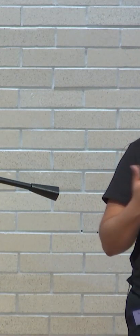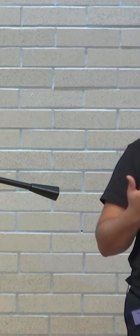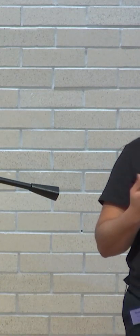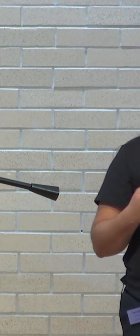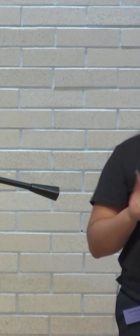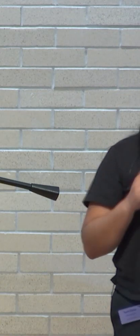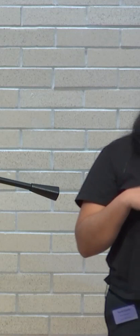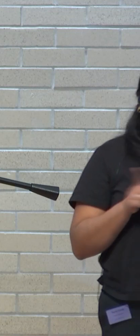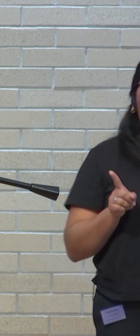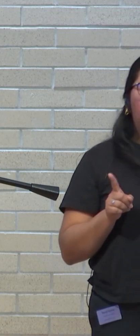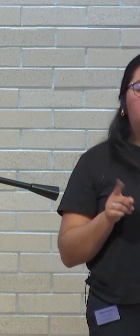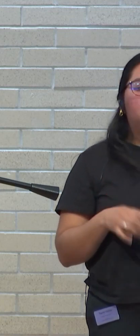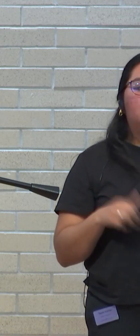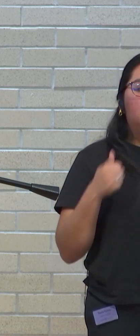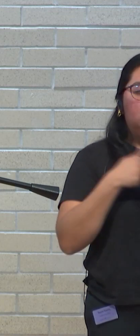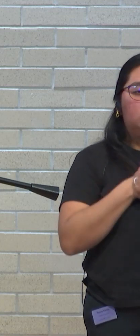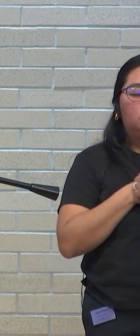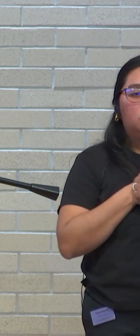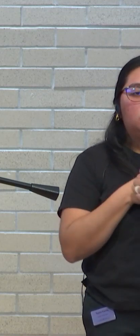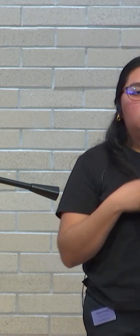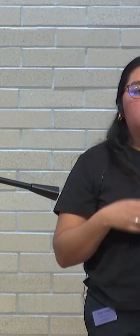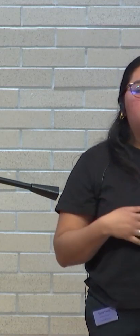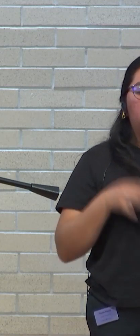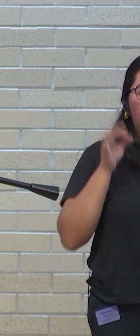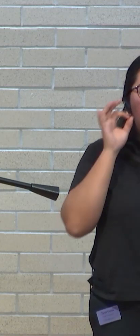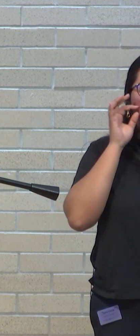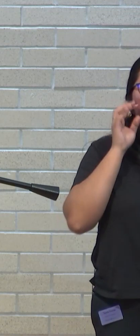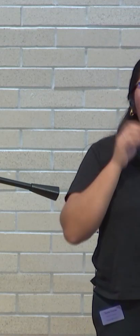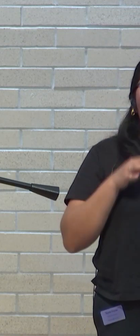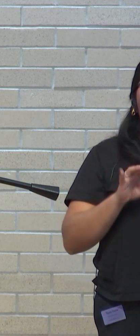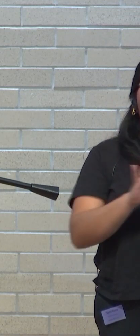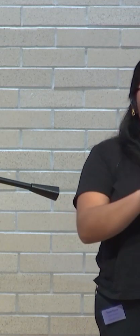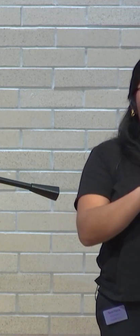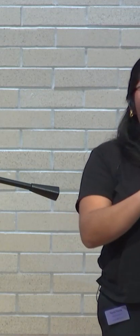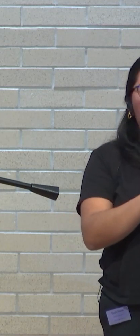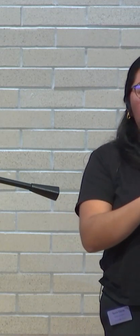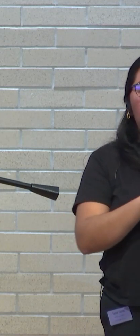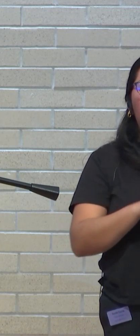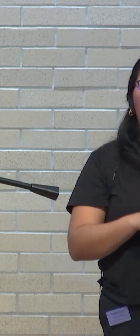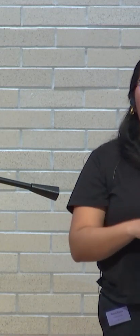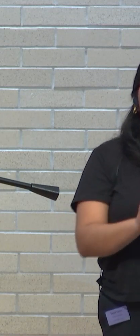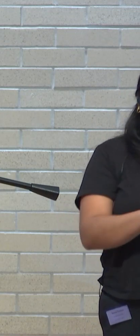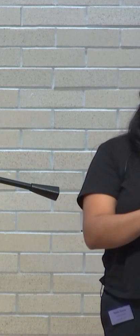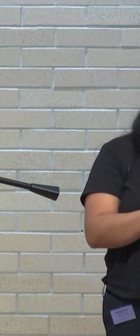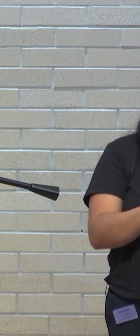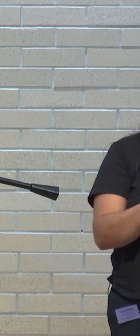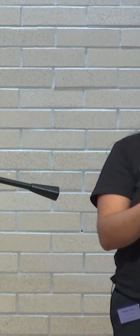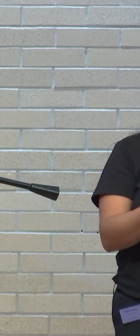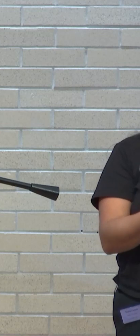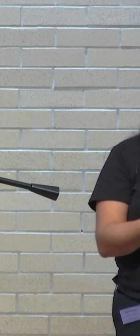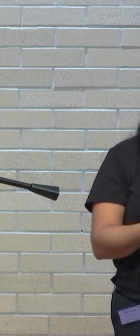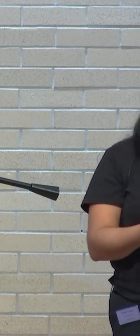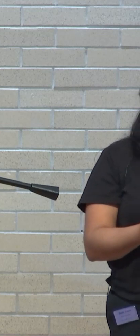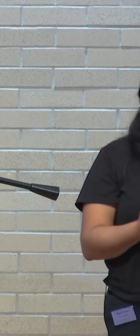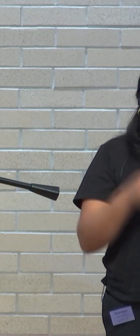find a group of people I could relate to. My identity was now for the first time changing in a way I couldn't